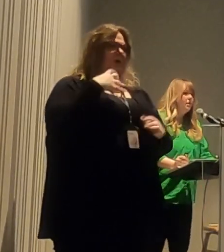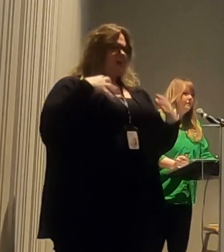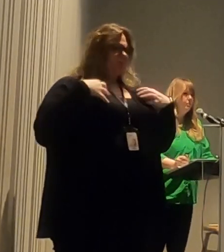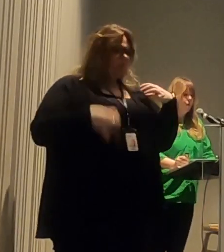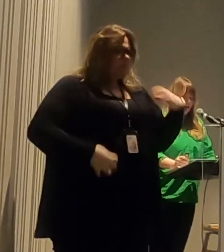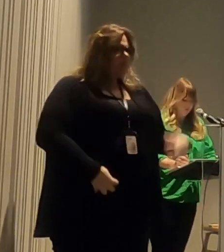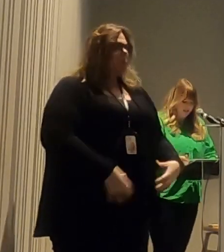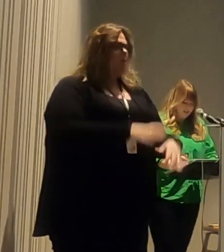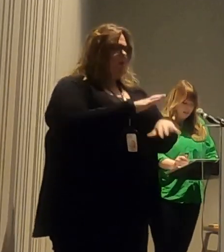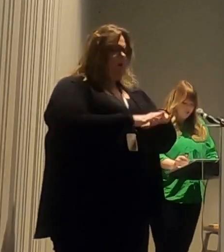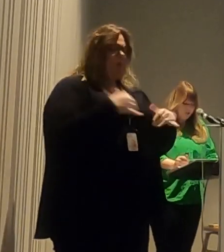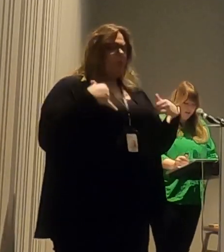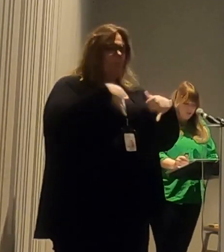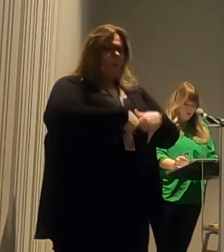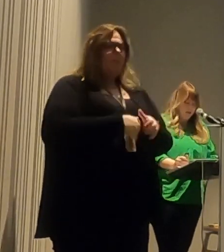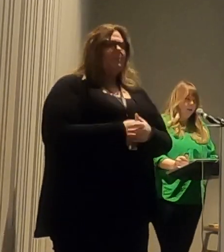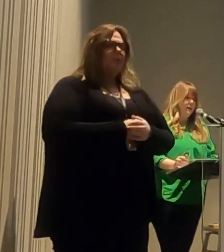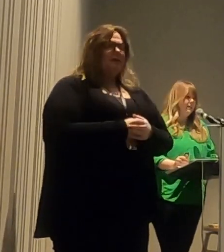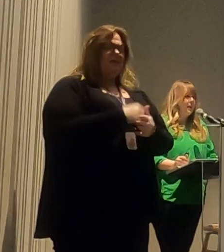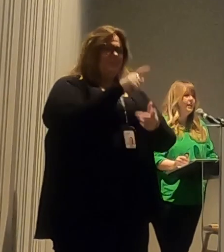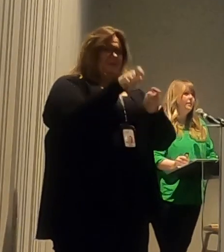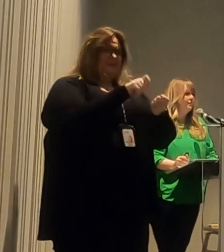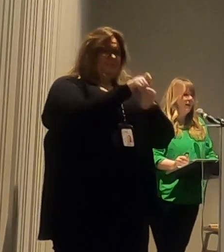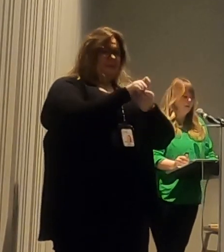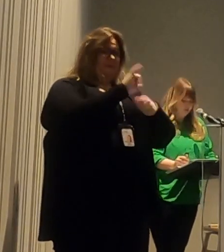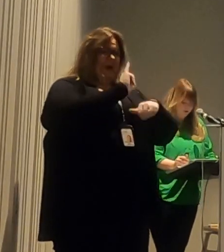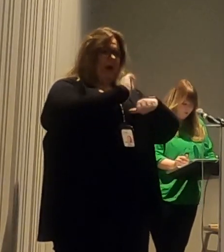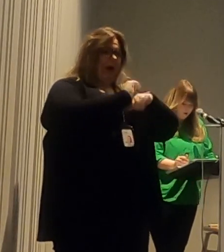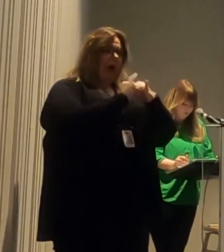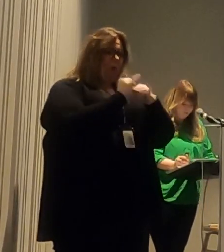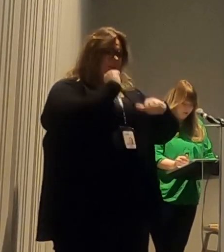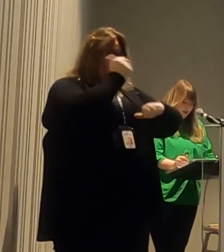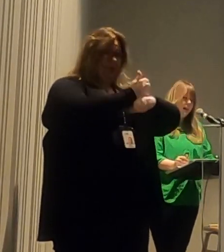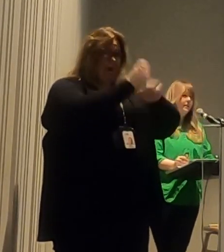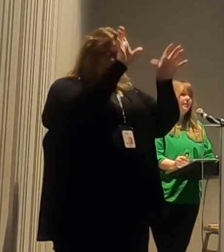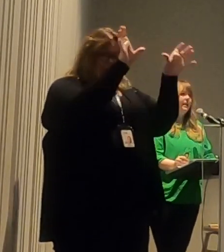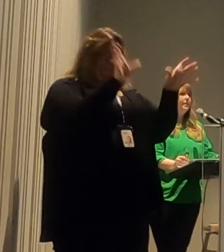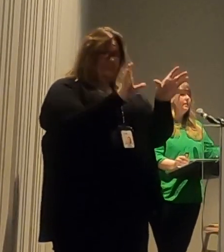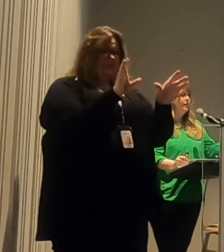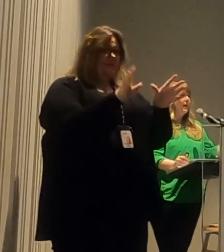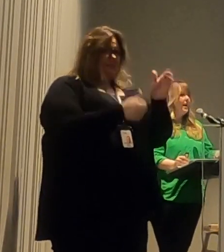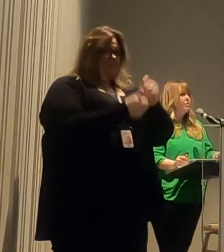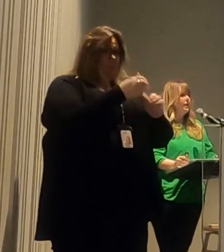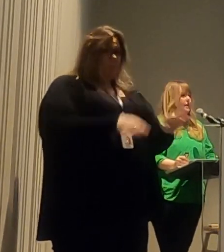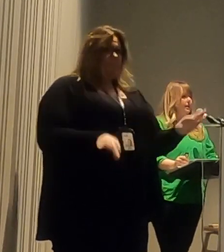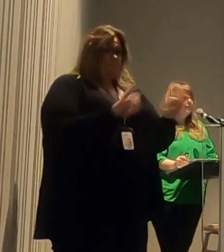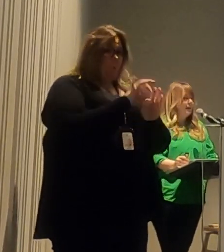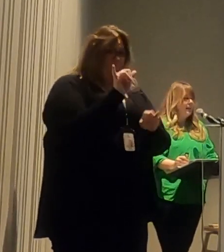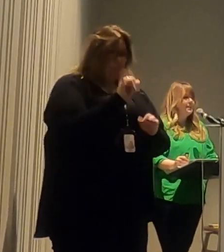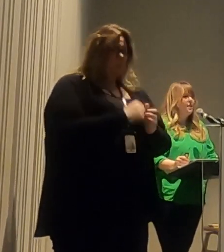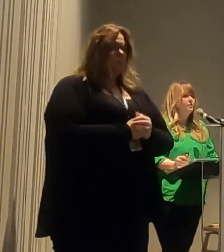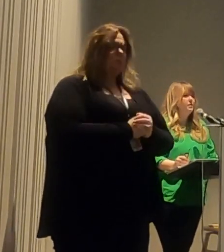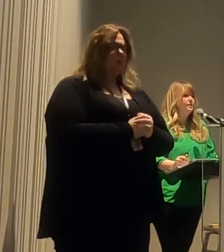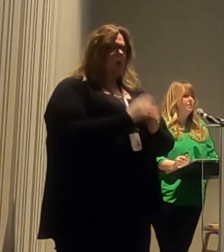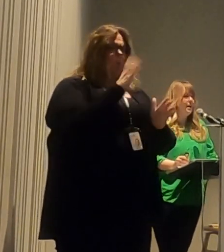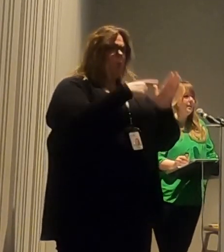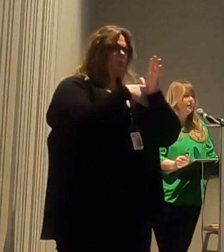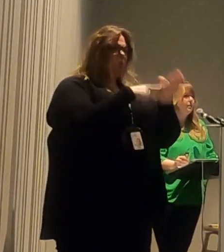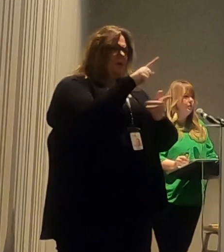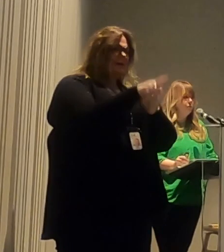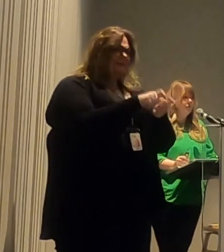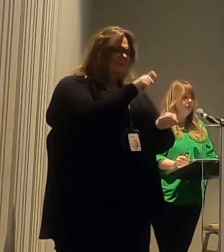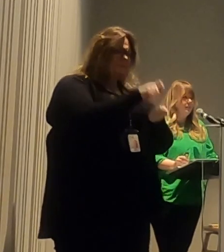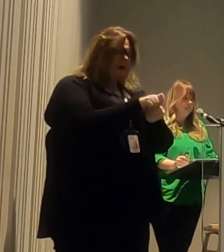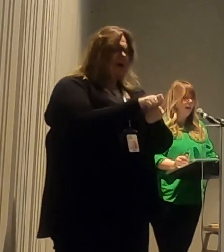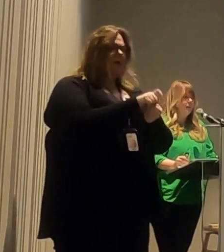the layout of the robe is equally important as any other factor of the robe. The layout lays out the